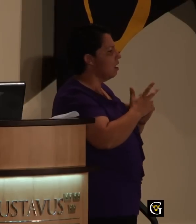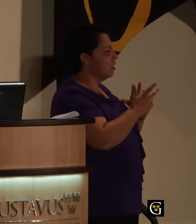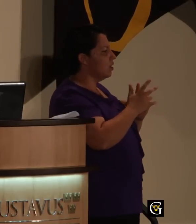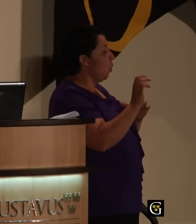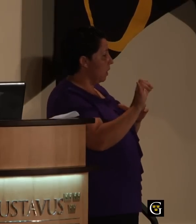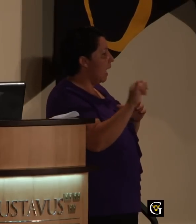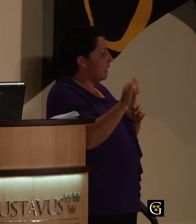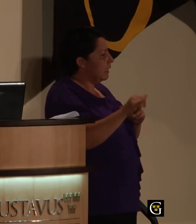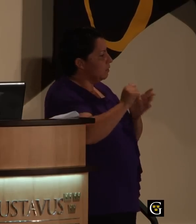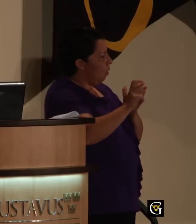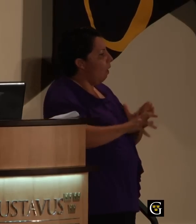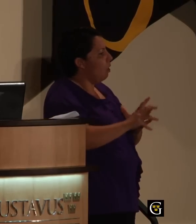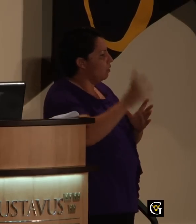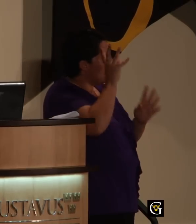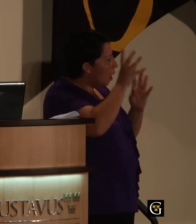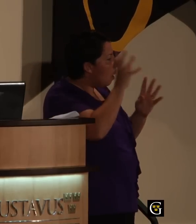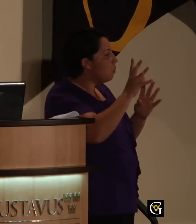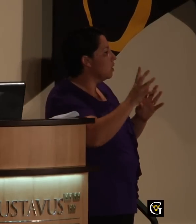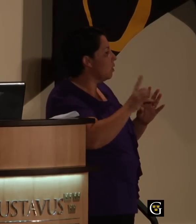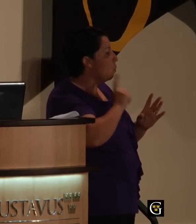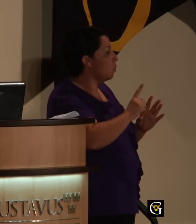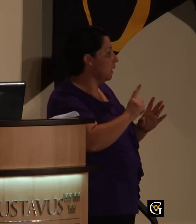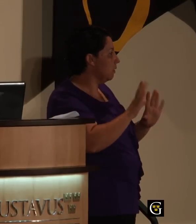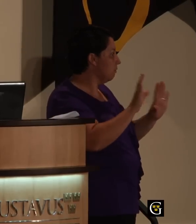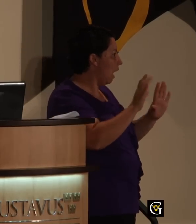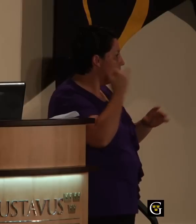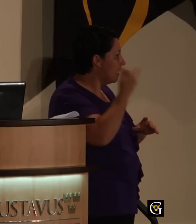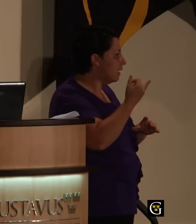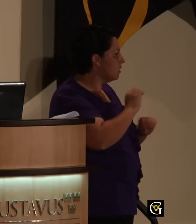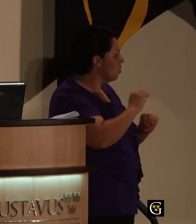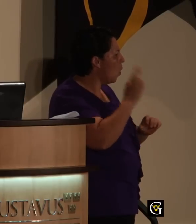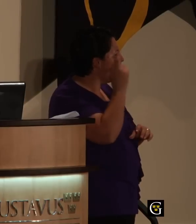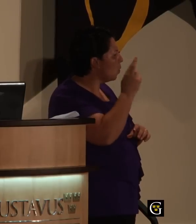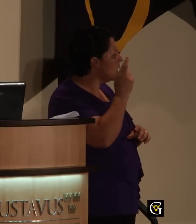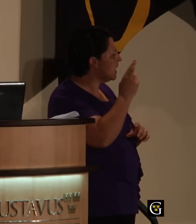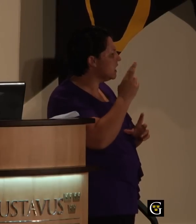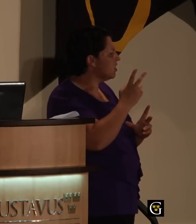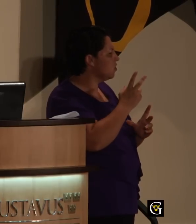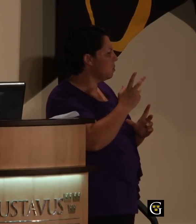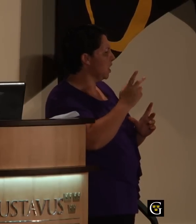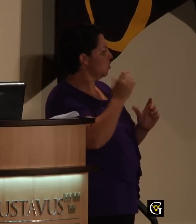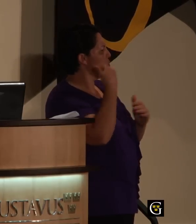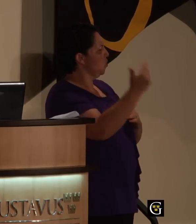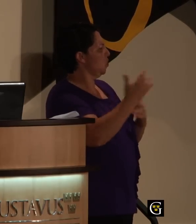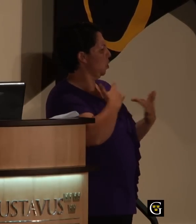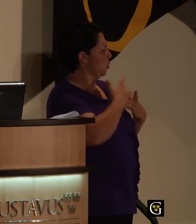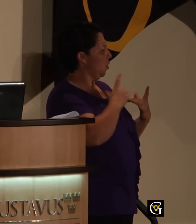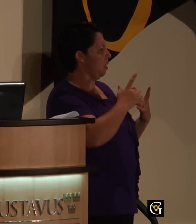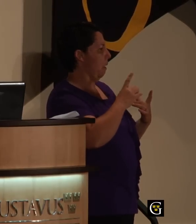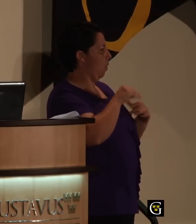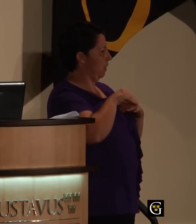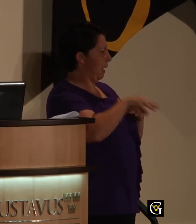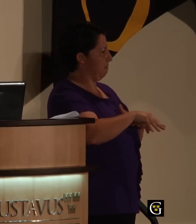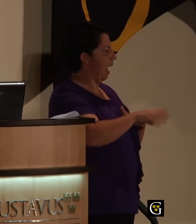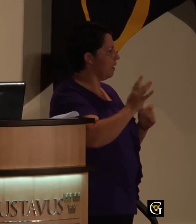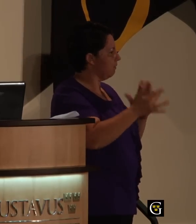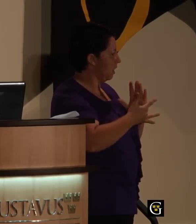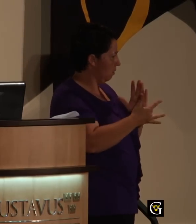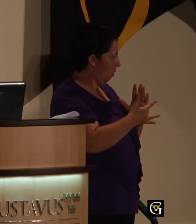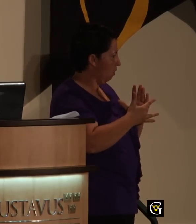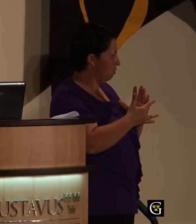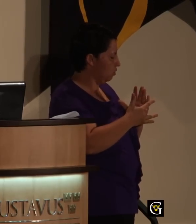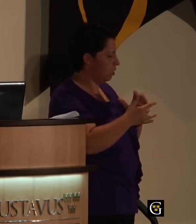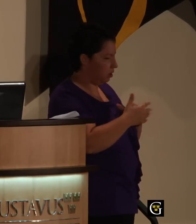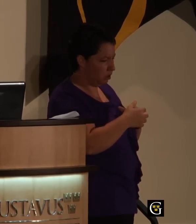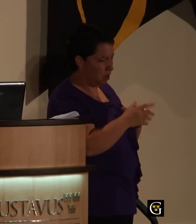similar findings. So there are very real reasons to be concerned about the impact of technology. So in the book, I try to imagine